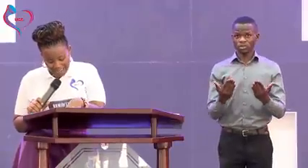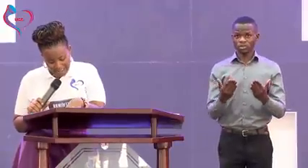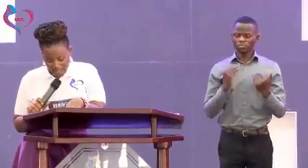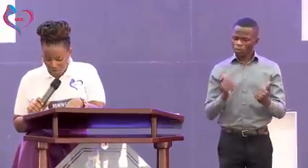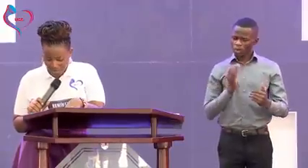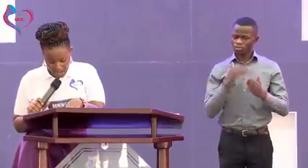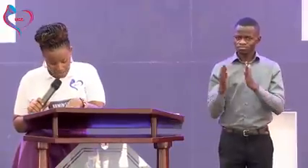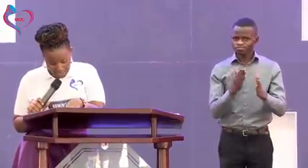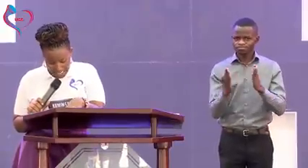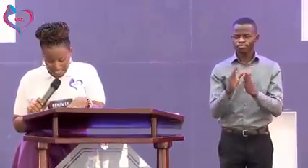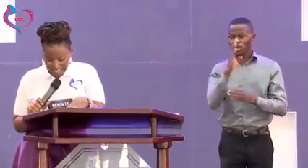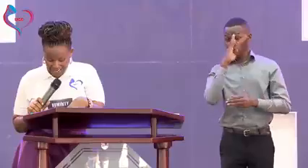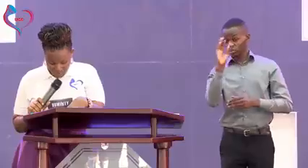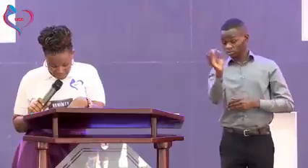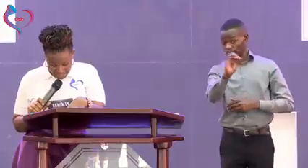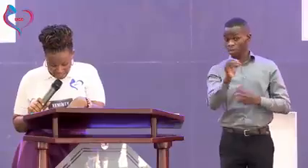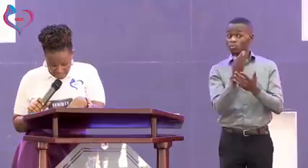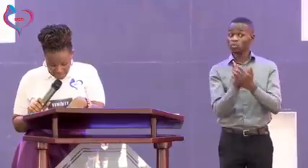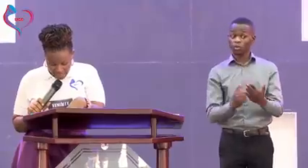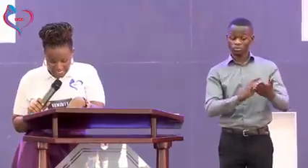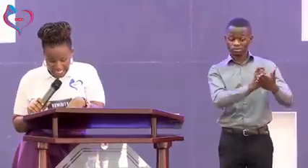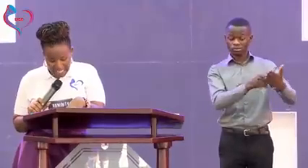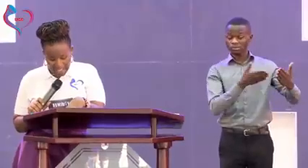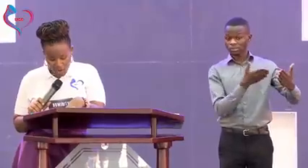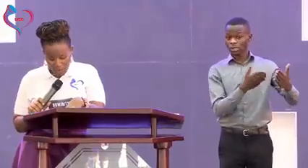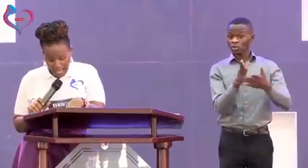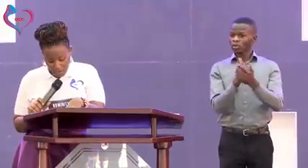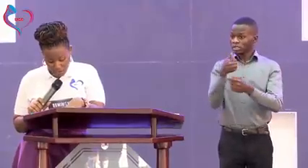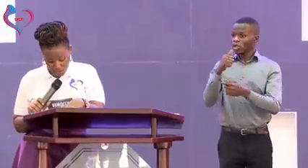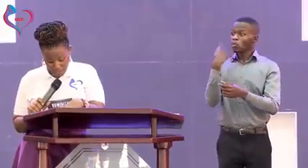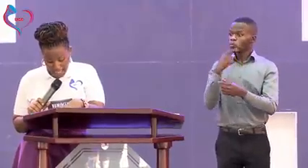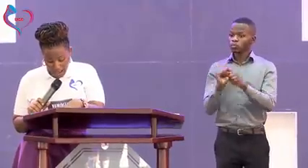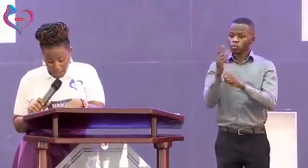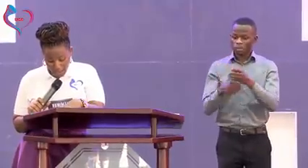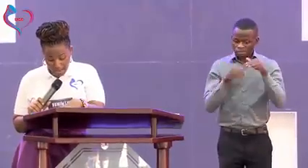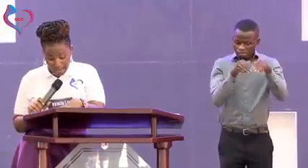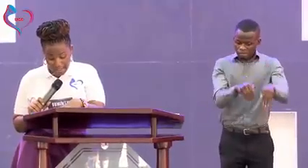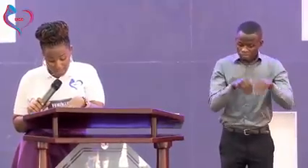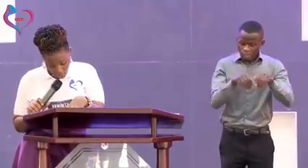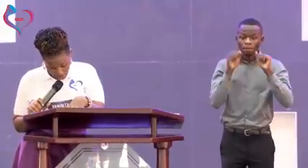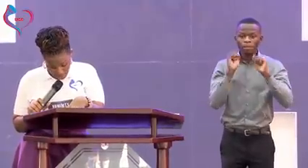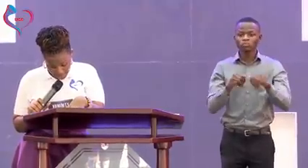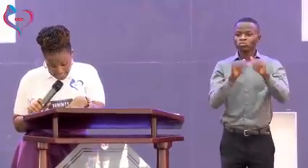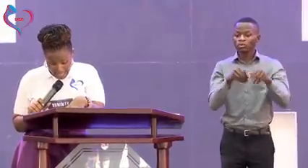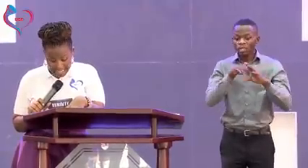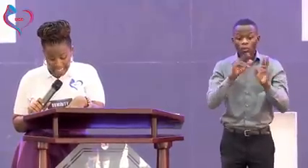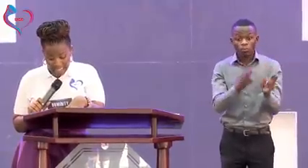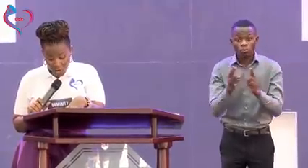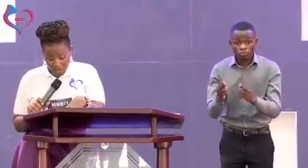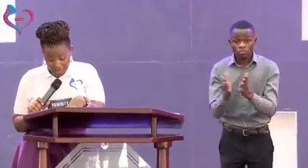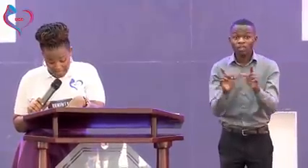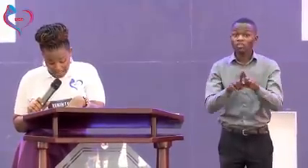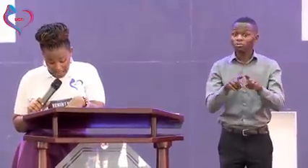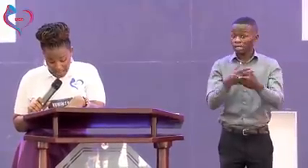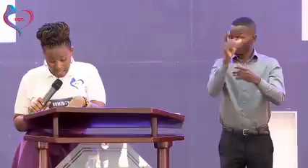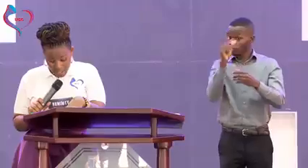our sakes, no doubt, this is written, that he who plows should plow in hope, and he